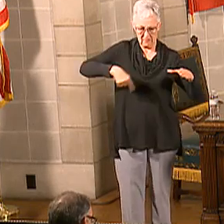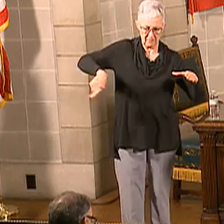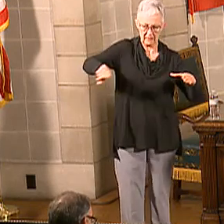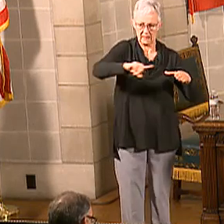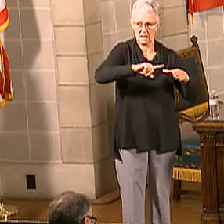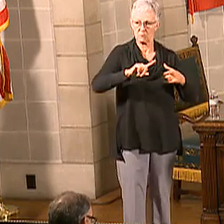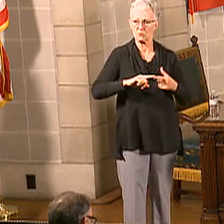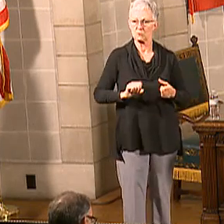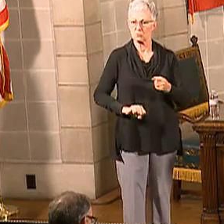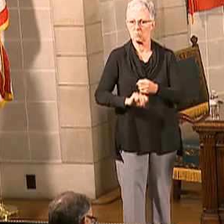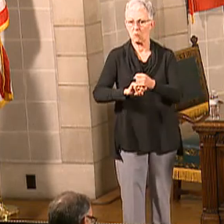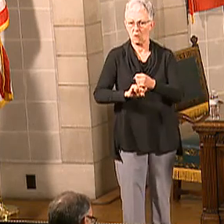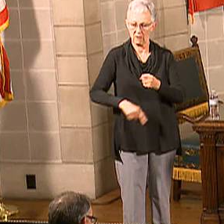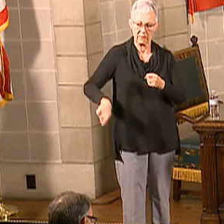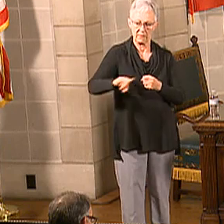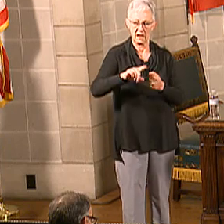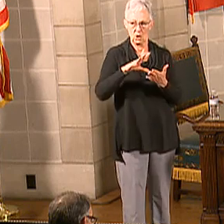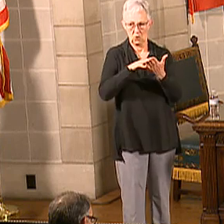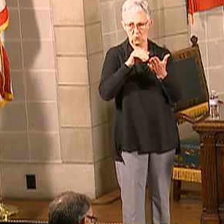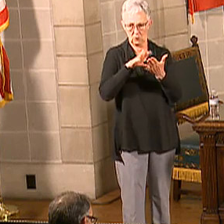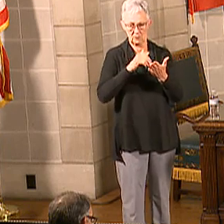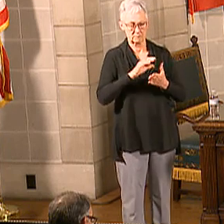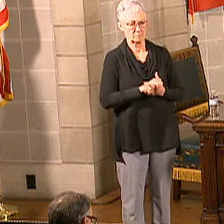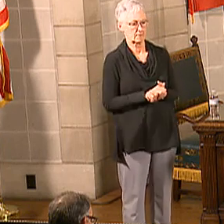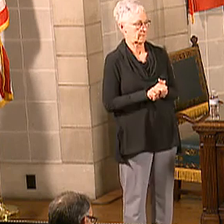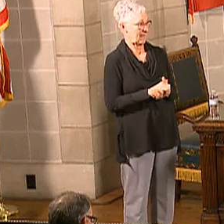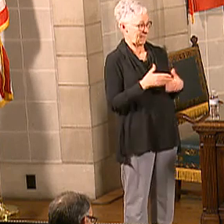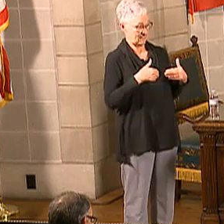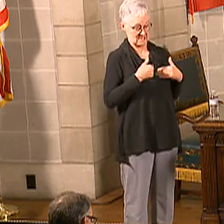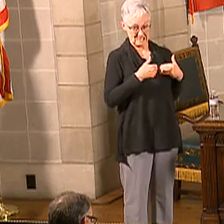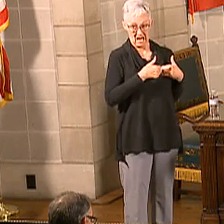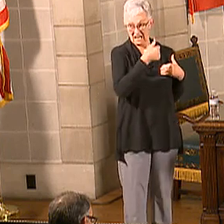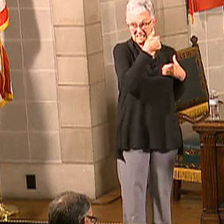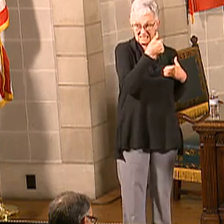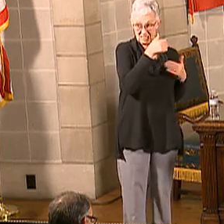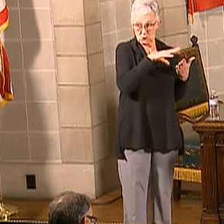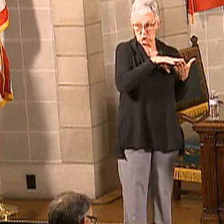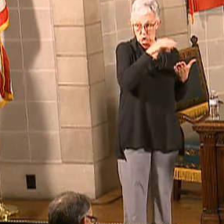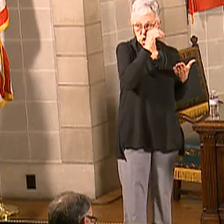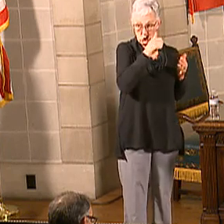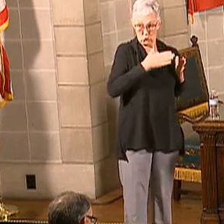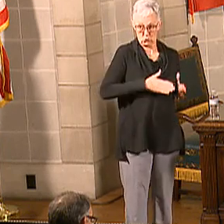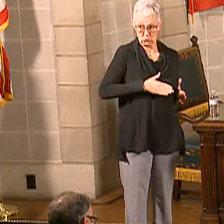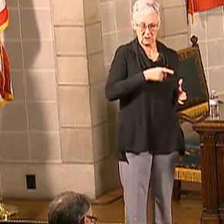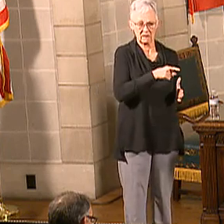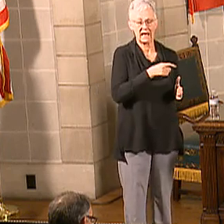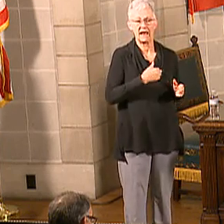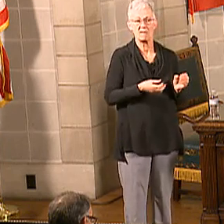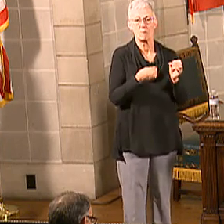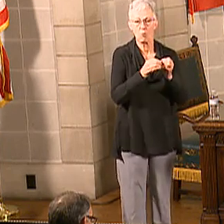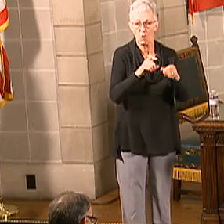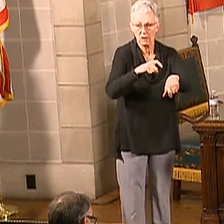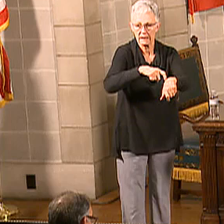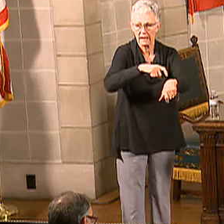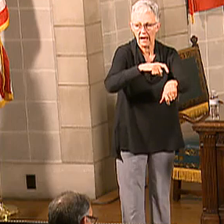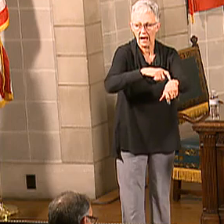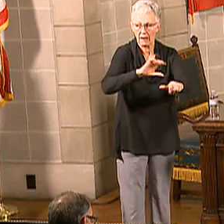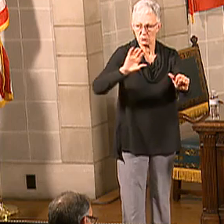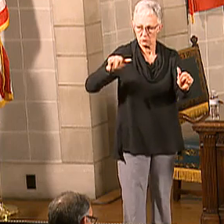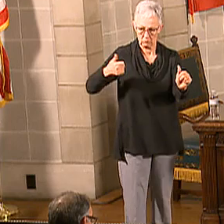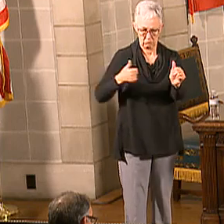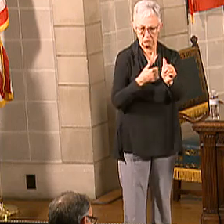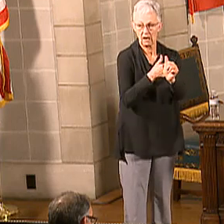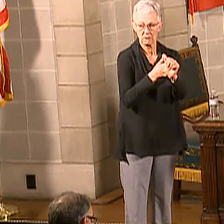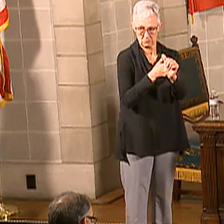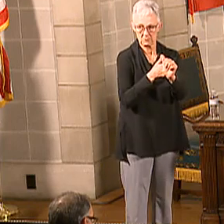well. Certainly with our youngest learners, the reality is they actually have the most time to be catching up too, right? So we'll be able to come back and